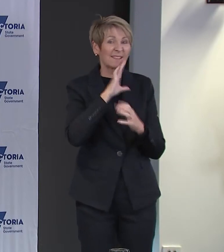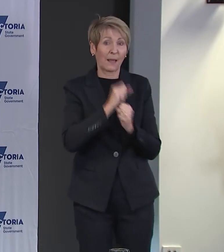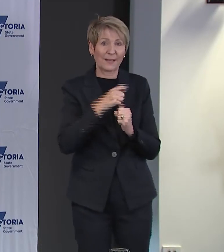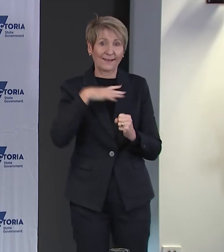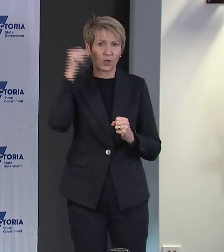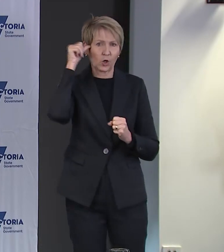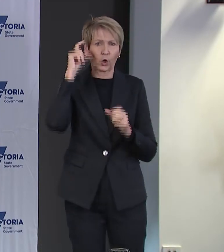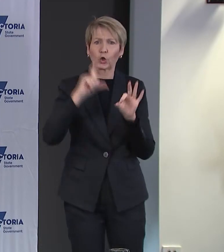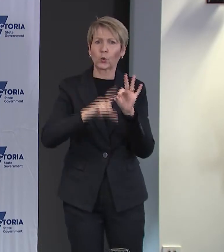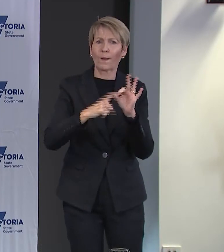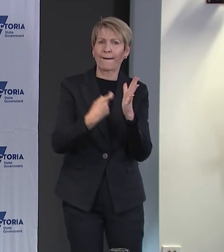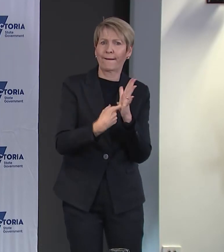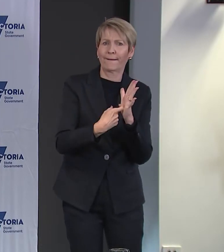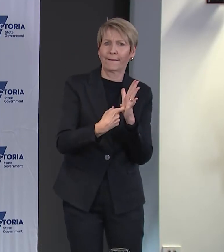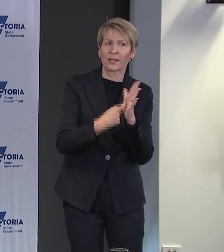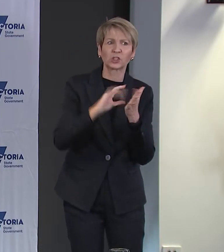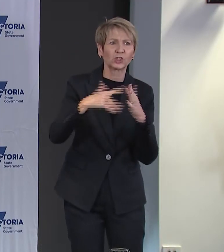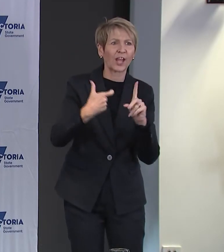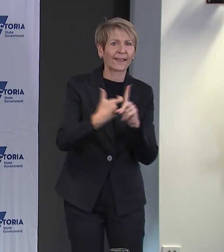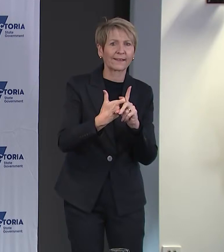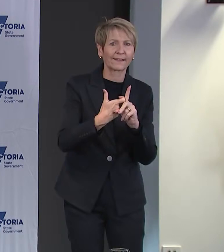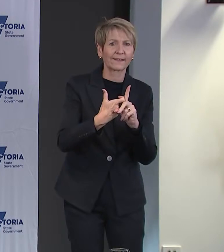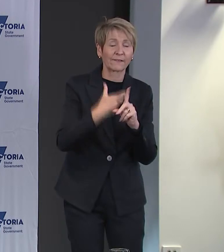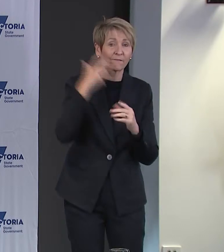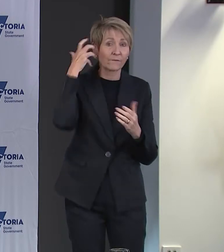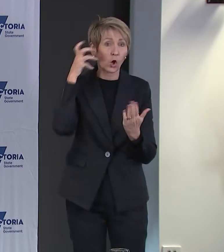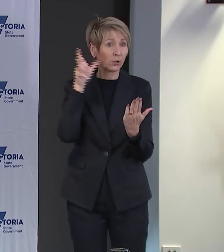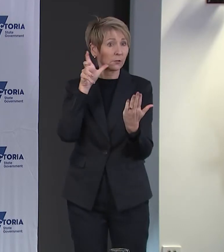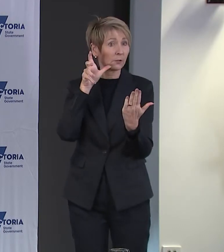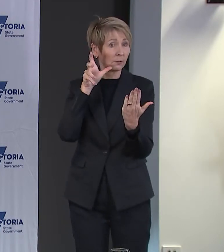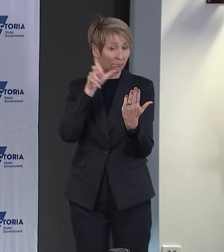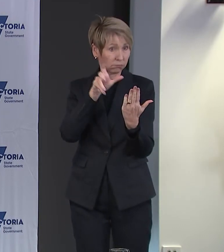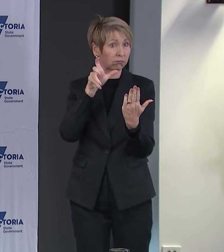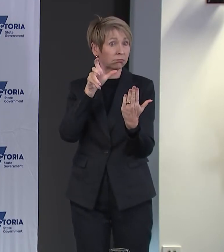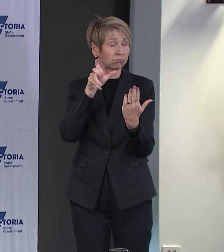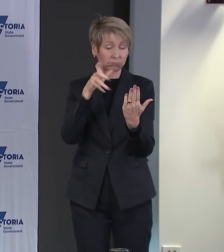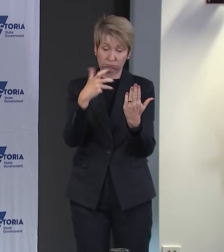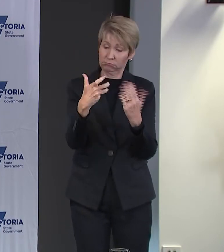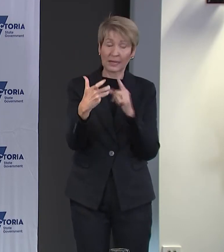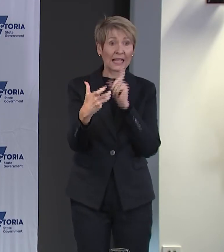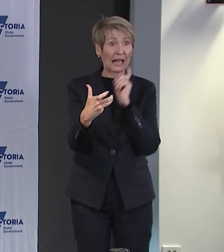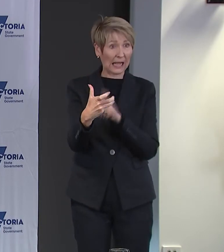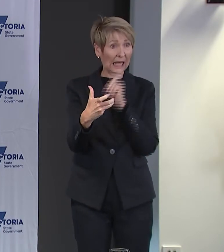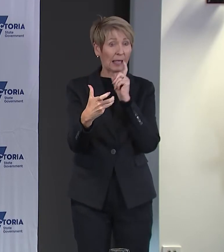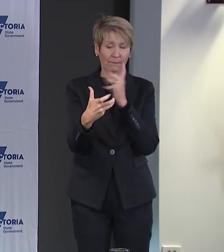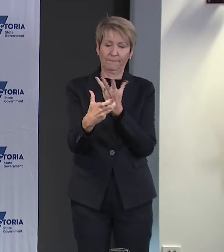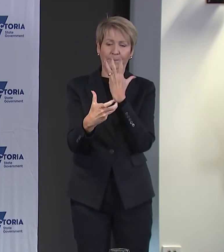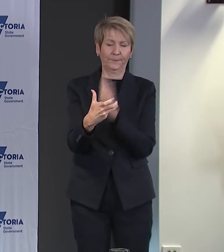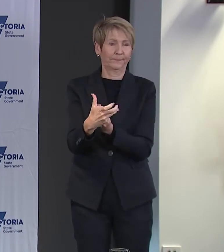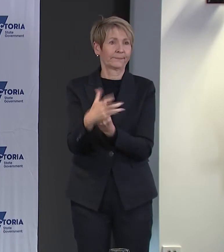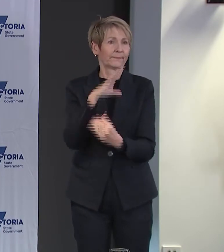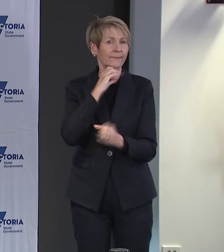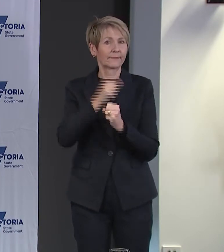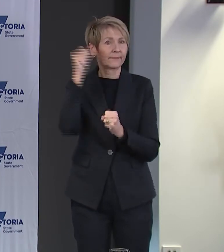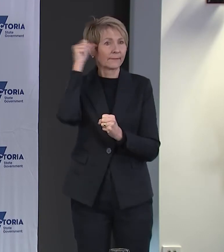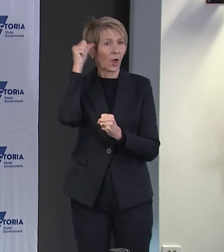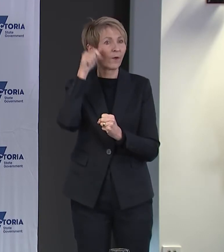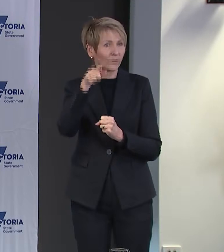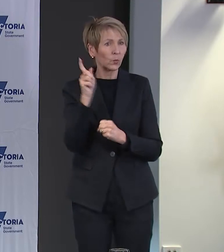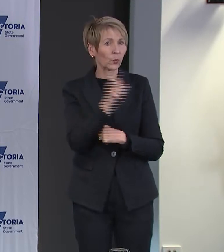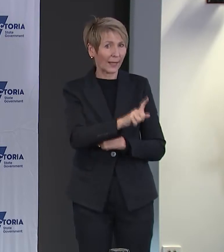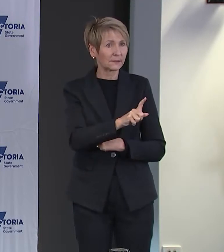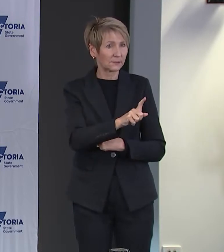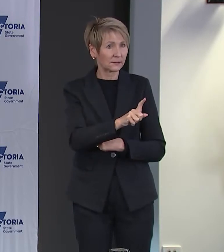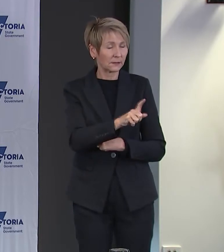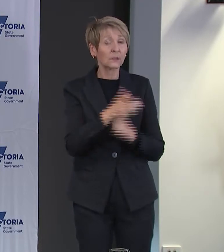those. Again, we've got some employer sites. Again, we use their records, visitor books, etc. But of course, through discussions like this and